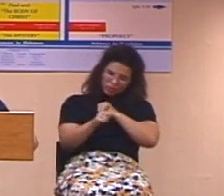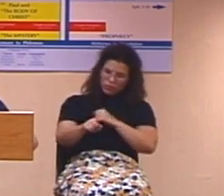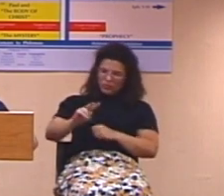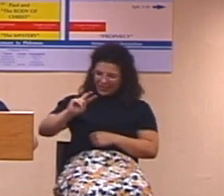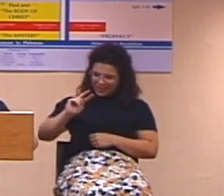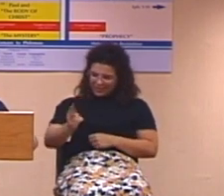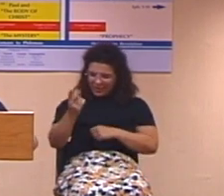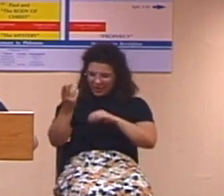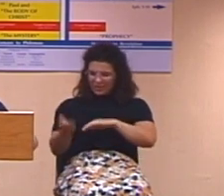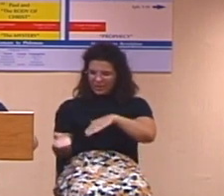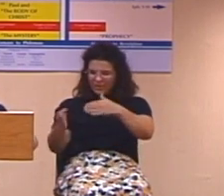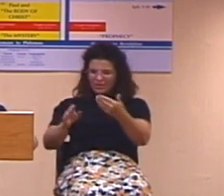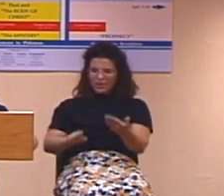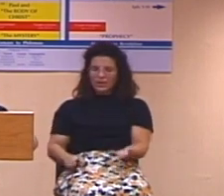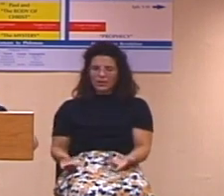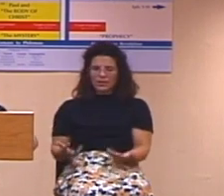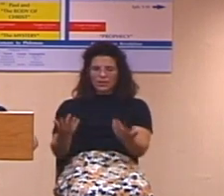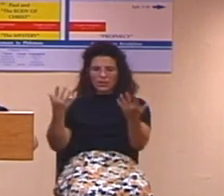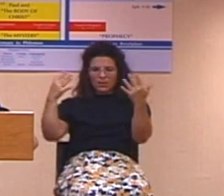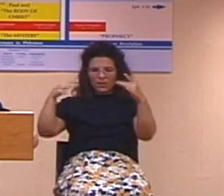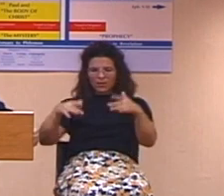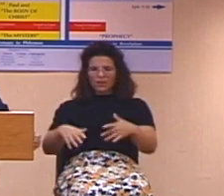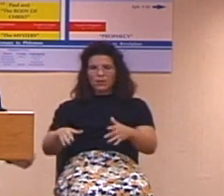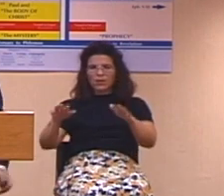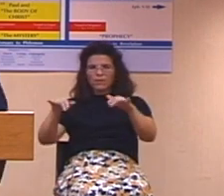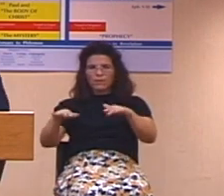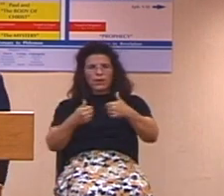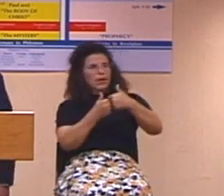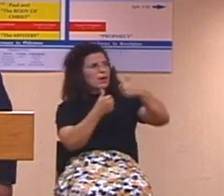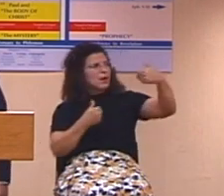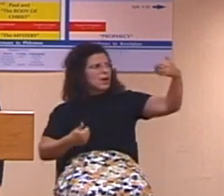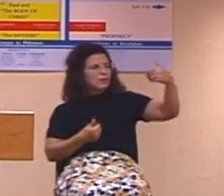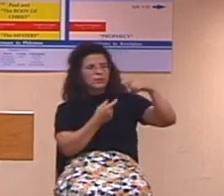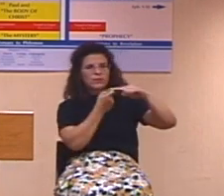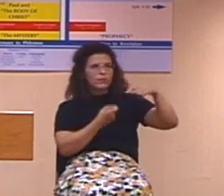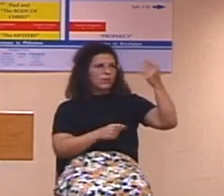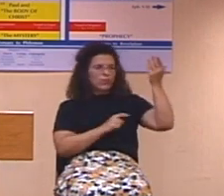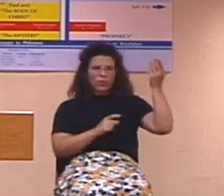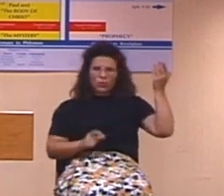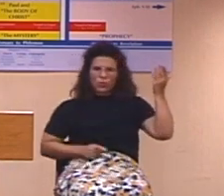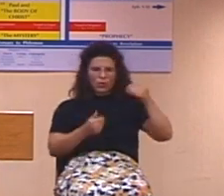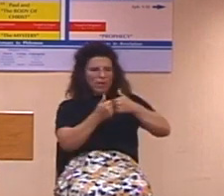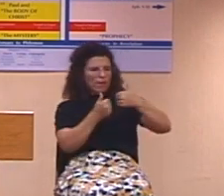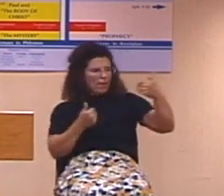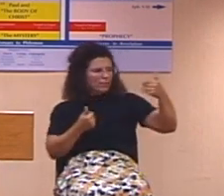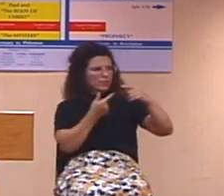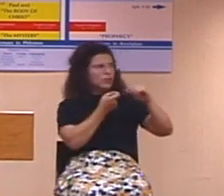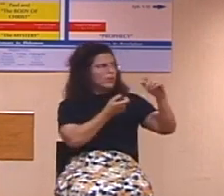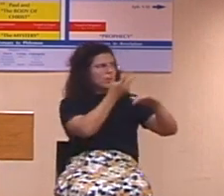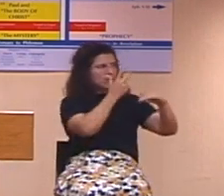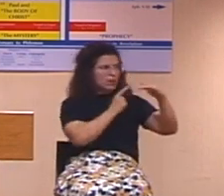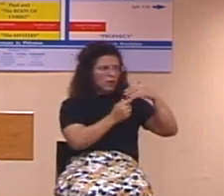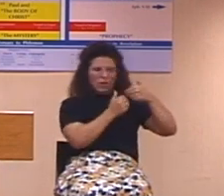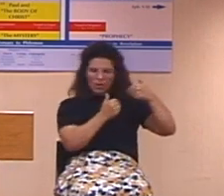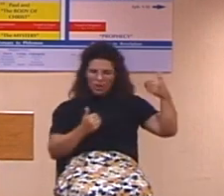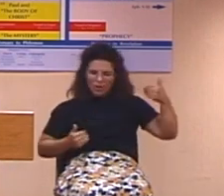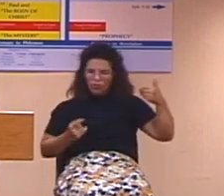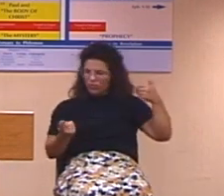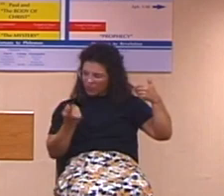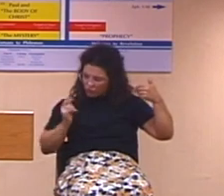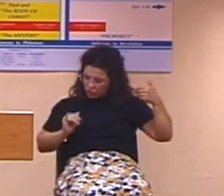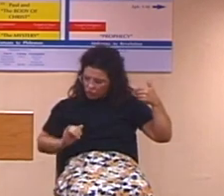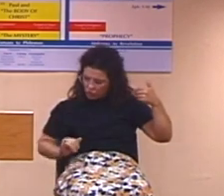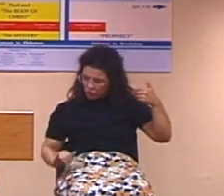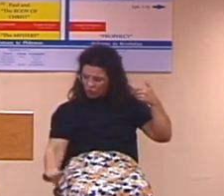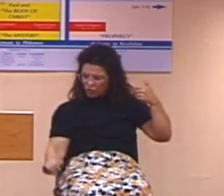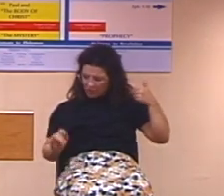second death in the lake of fire, absent from the presence of the Lord, absent from the presence of the Godhead. You have eternity to be